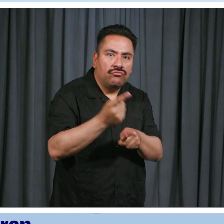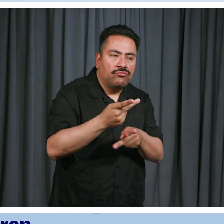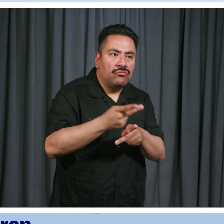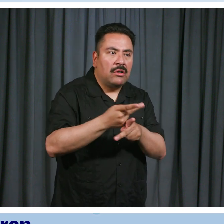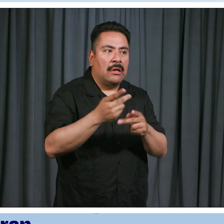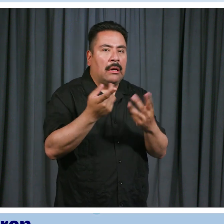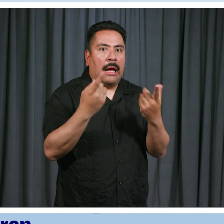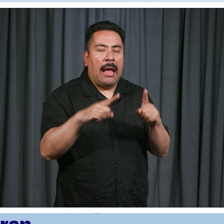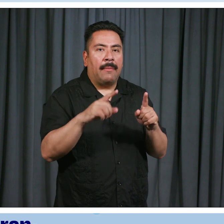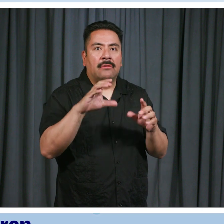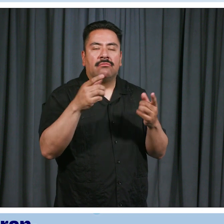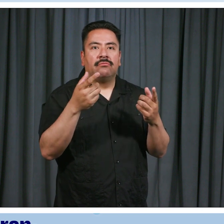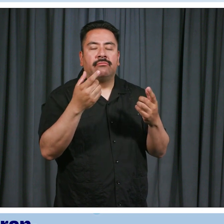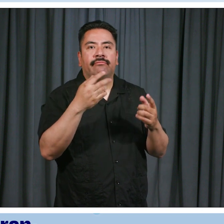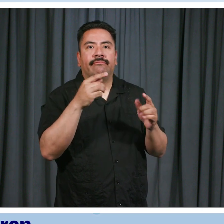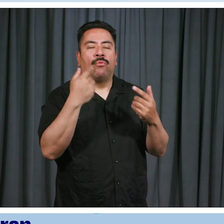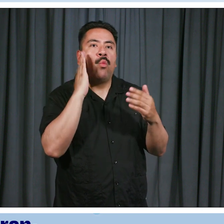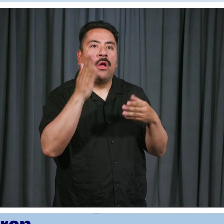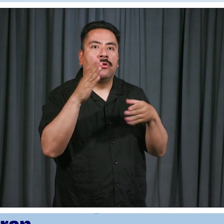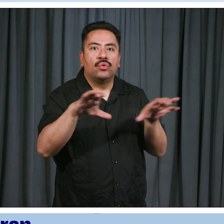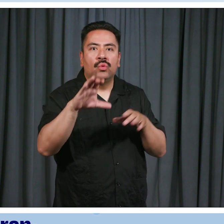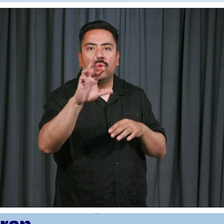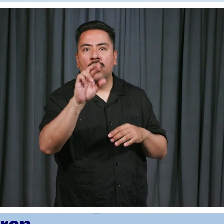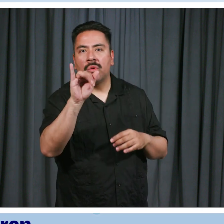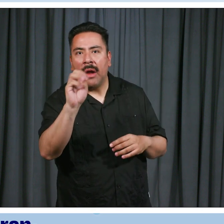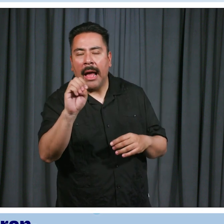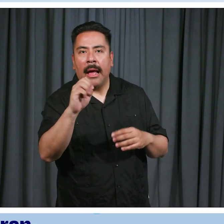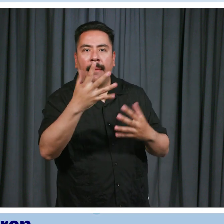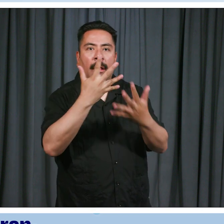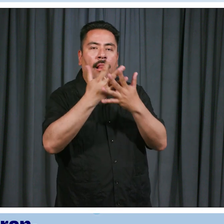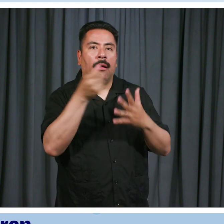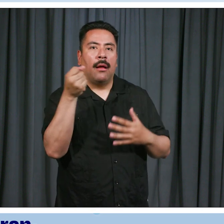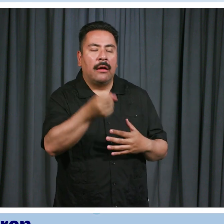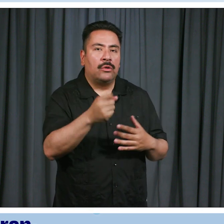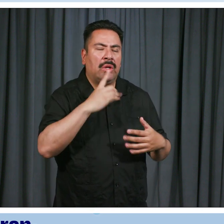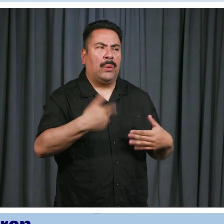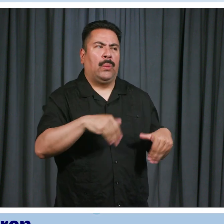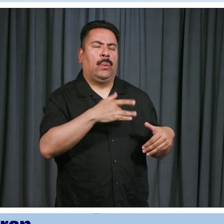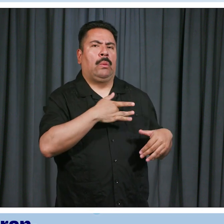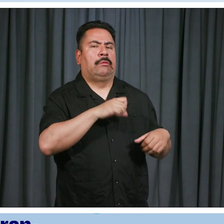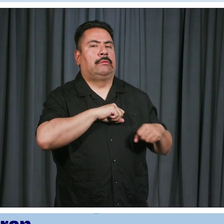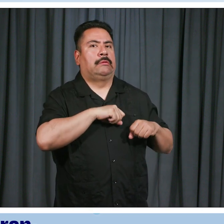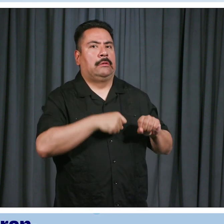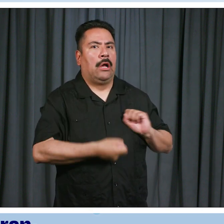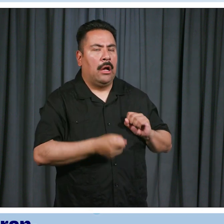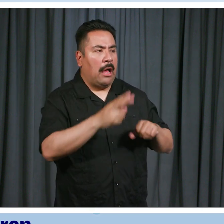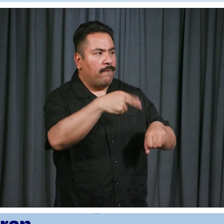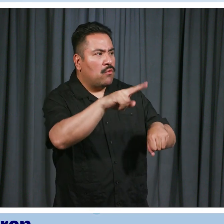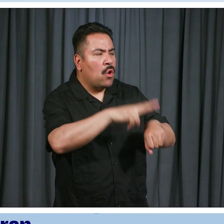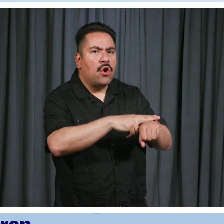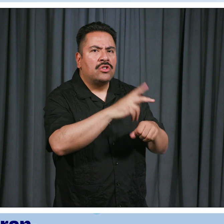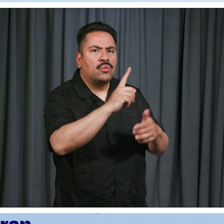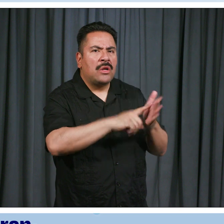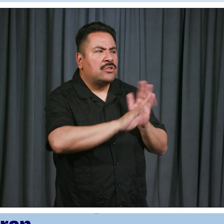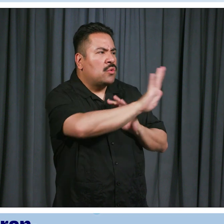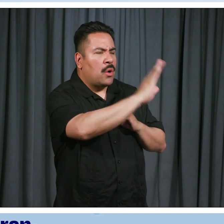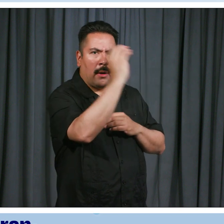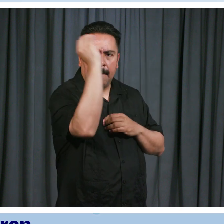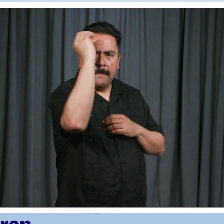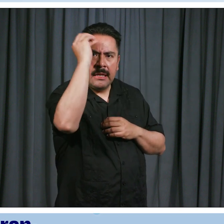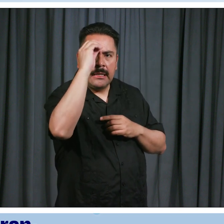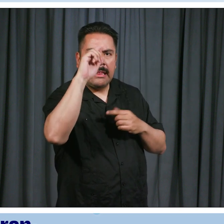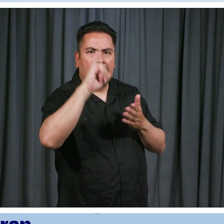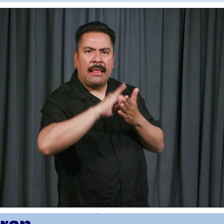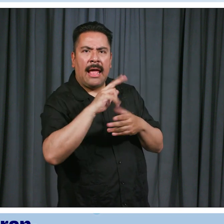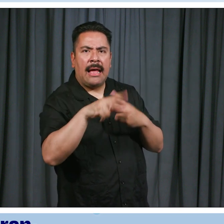the carceral system, and it's really heartbreaking. And so, of course, we wanted to know, what you thought about